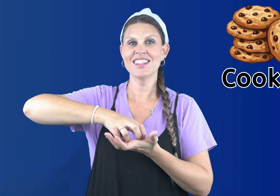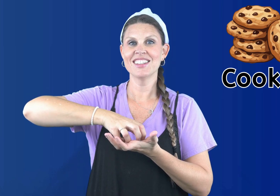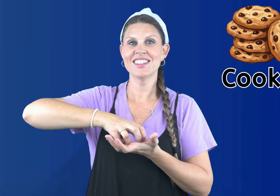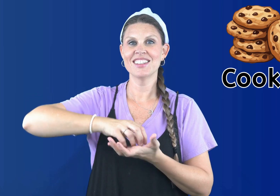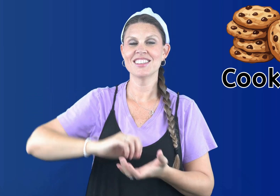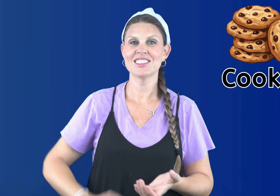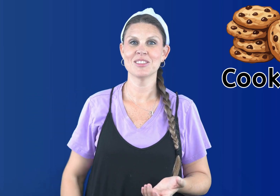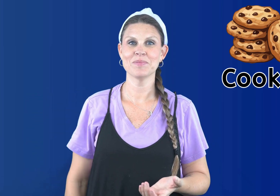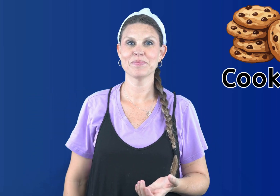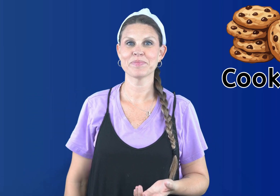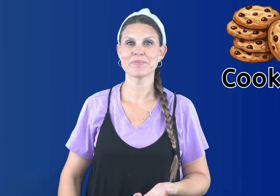Cookie.